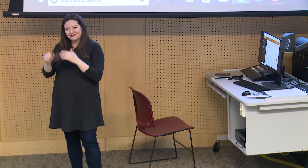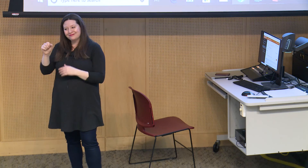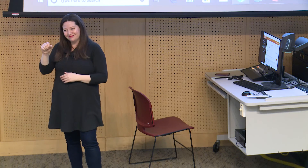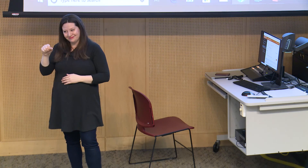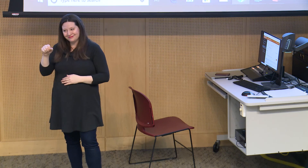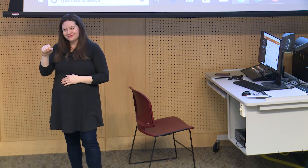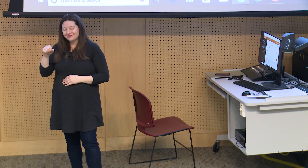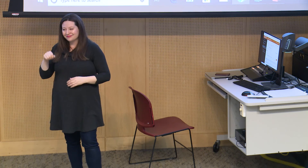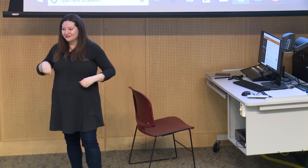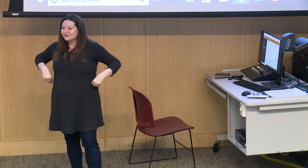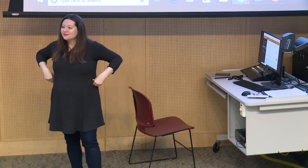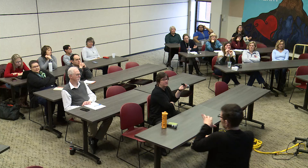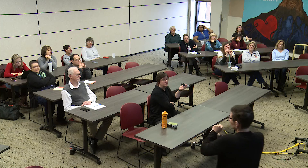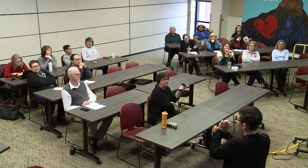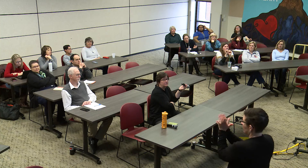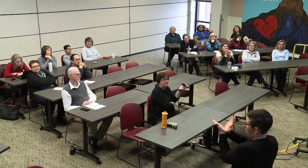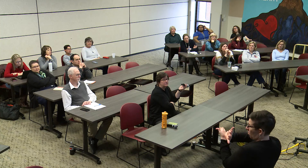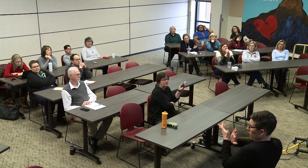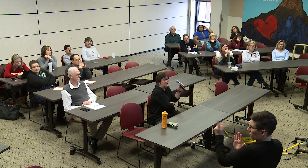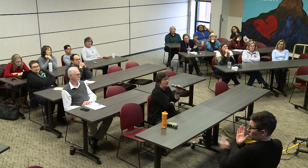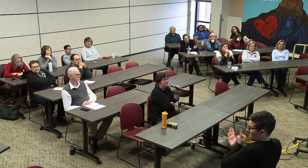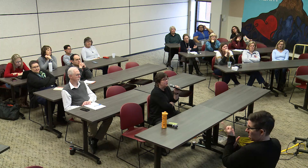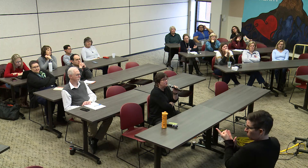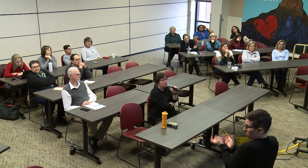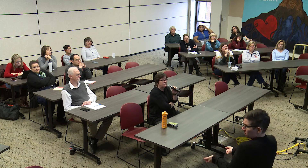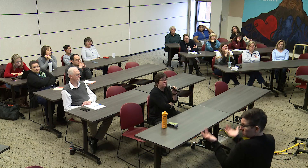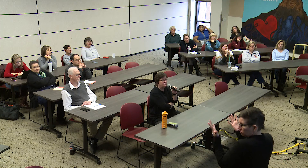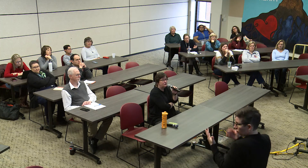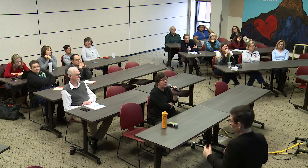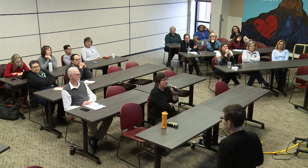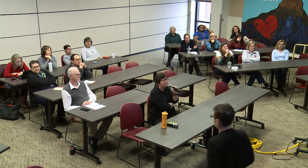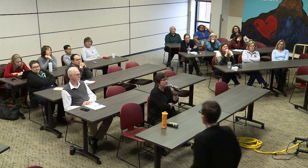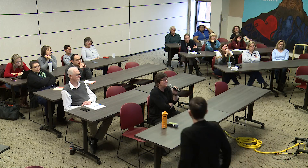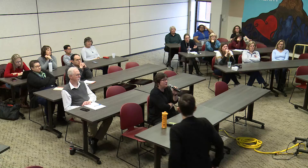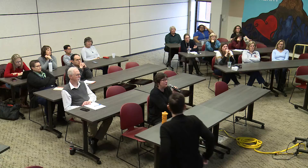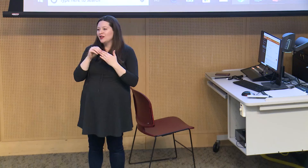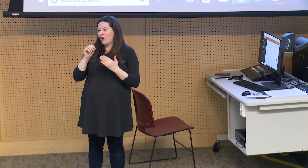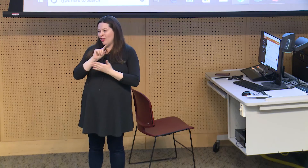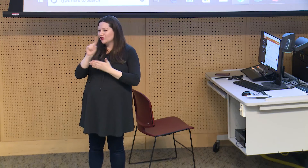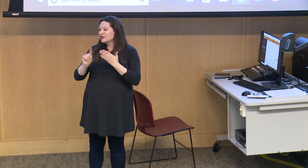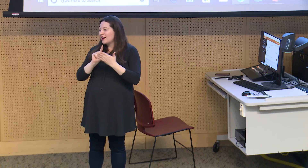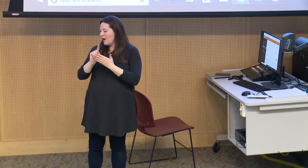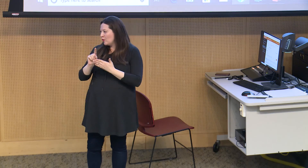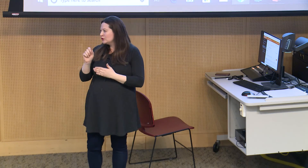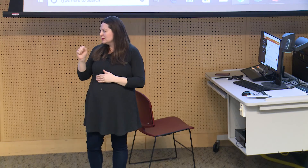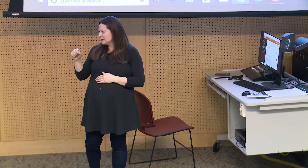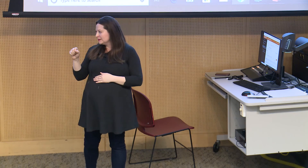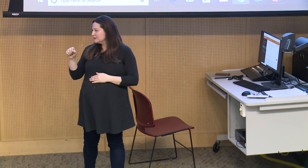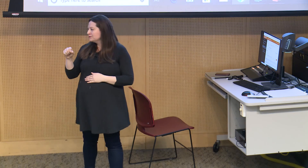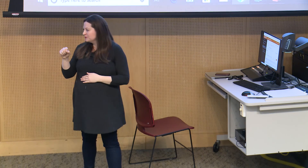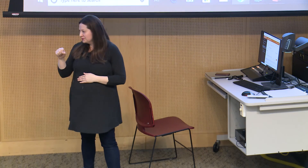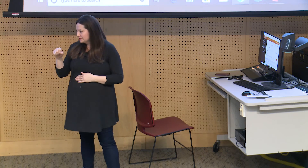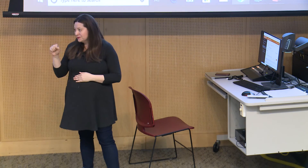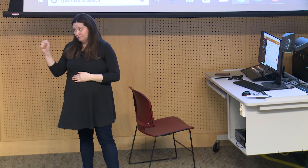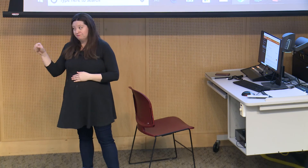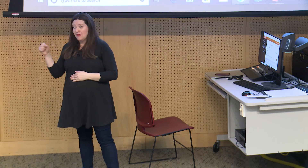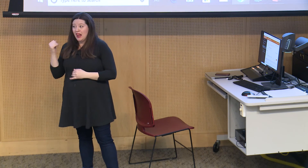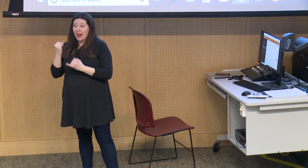to use that space. How much does it cost for Dyer? Does everybody know the cost? It's $30 an hour, I believe. The last time